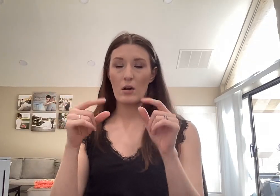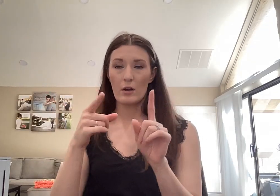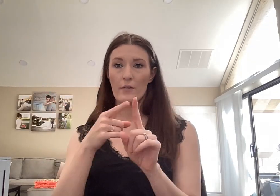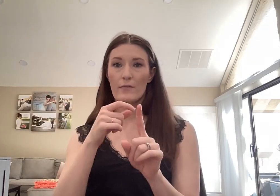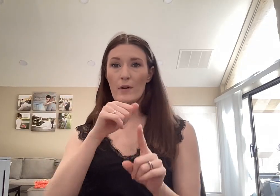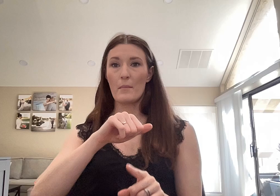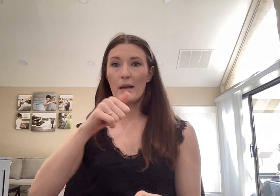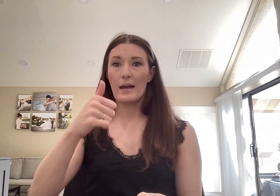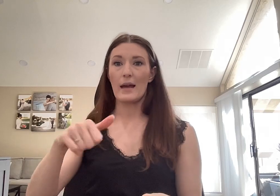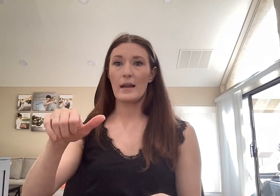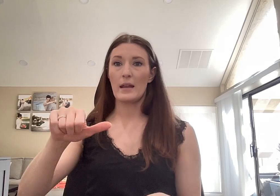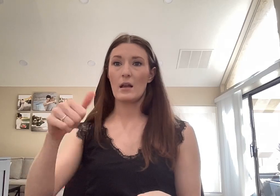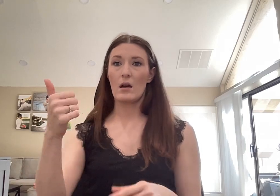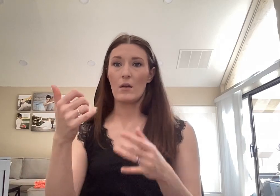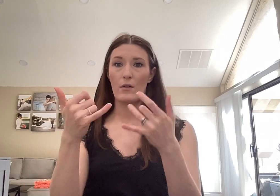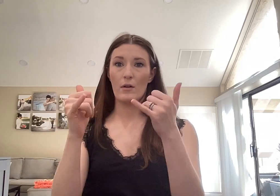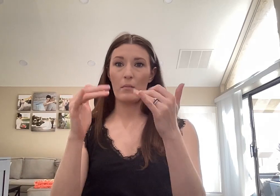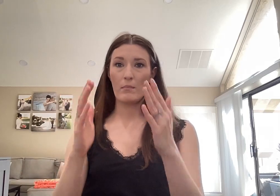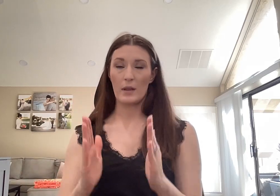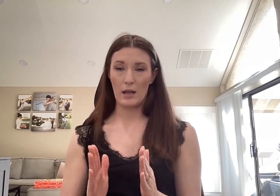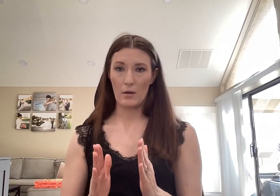card from any other player.